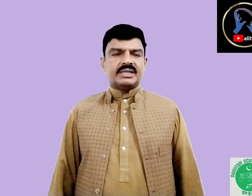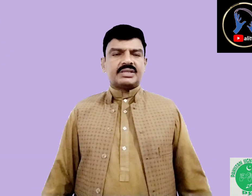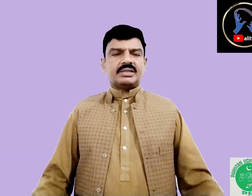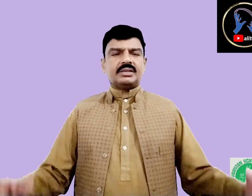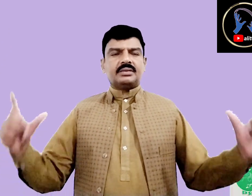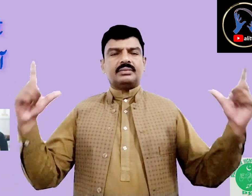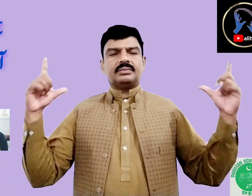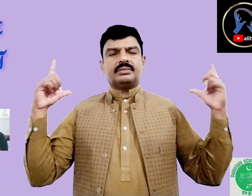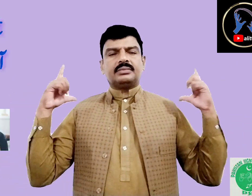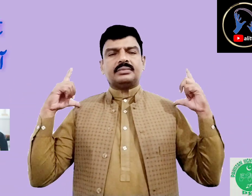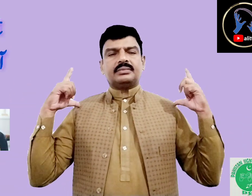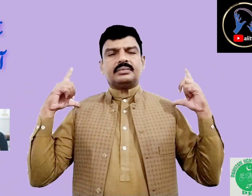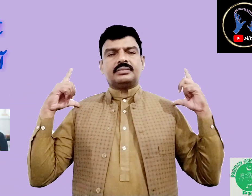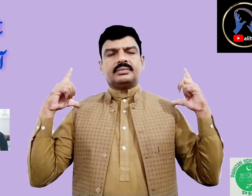rest,